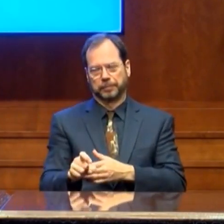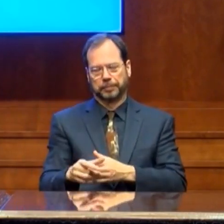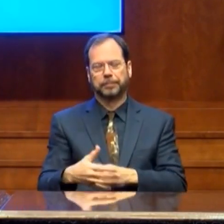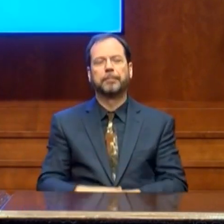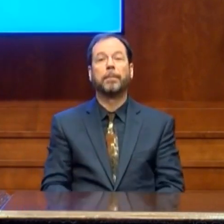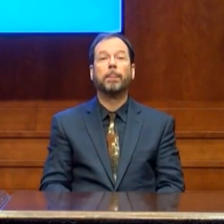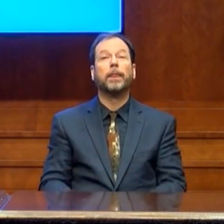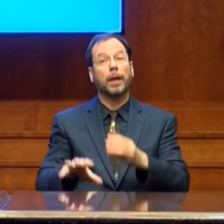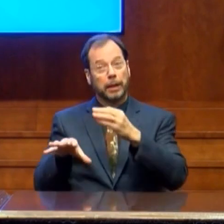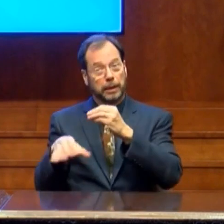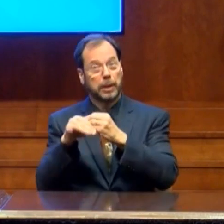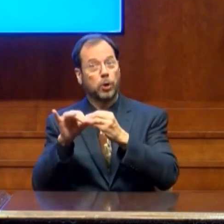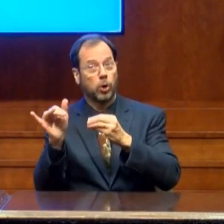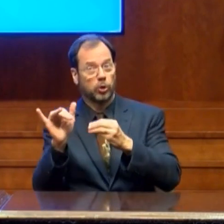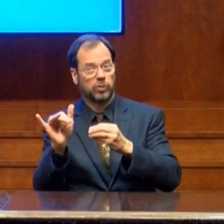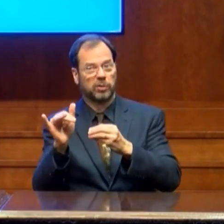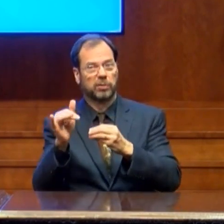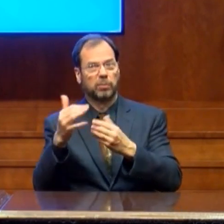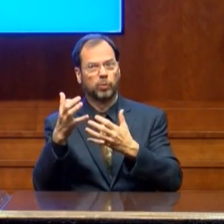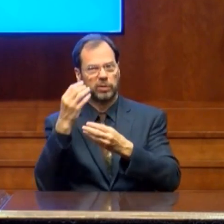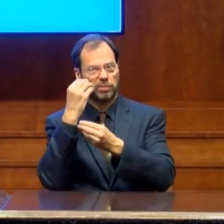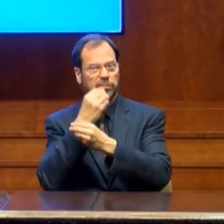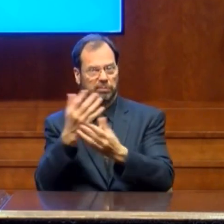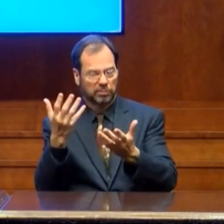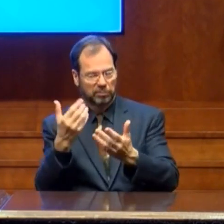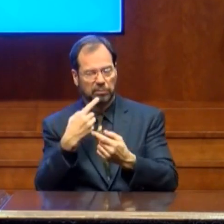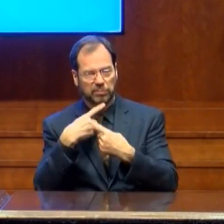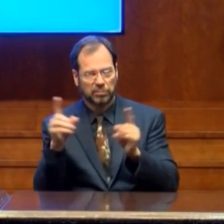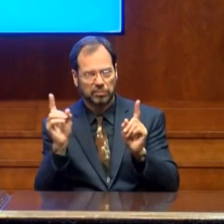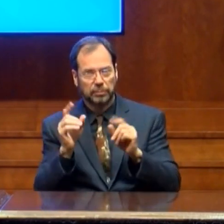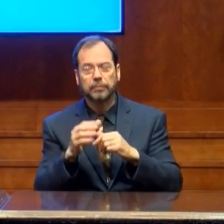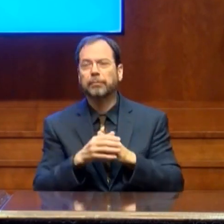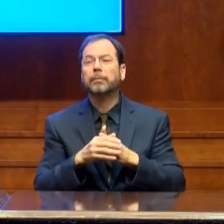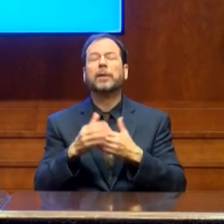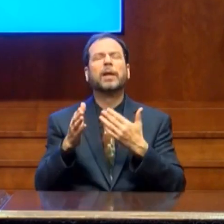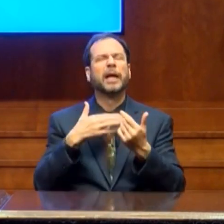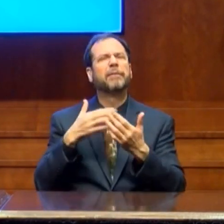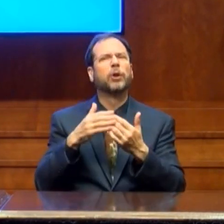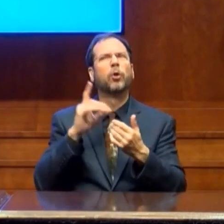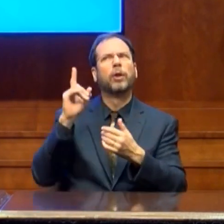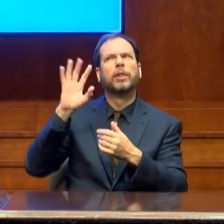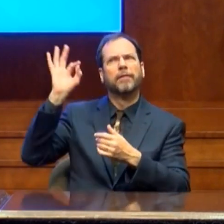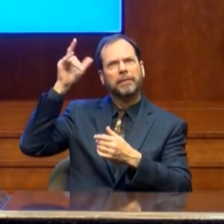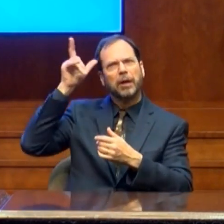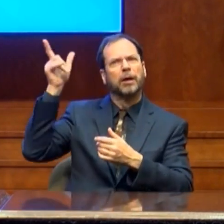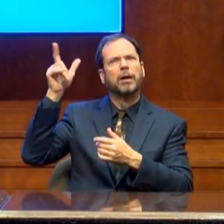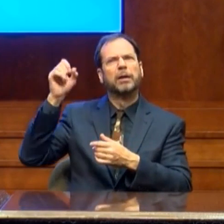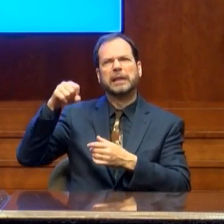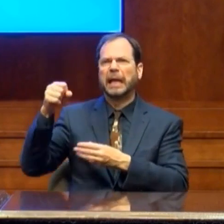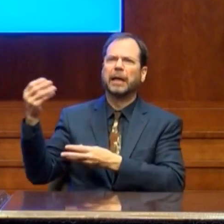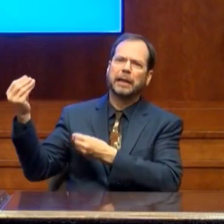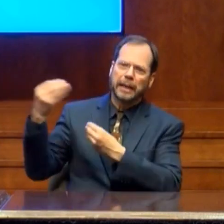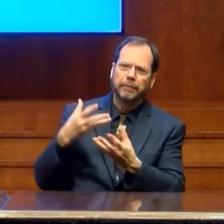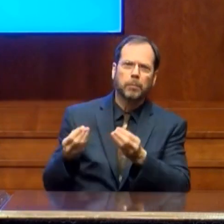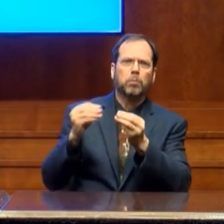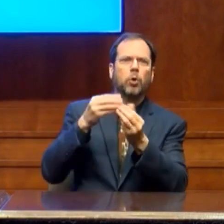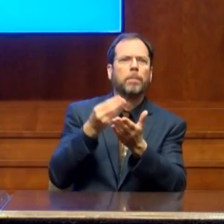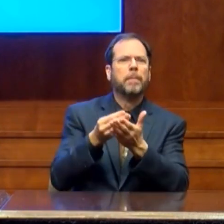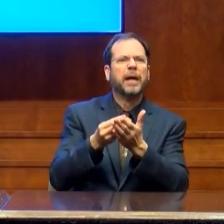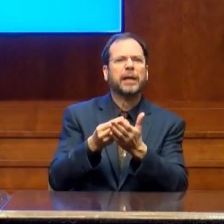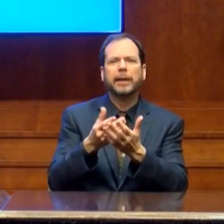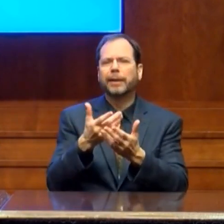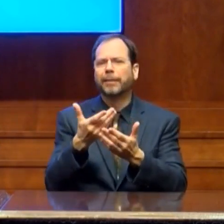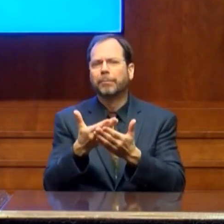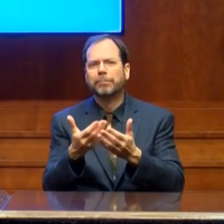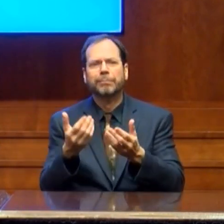Texas. Additionally, however, I want to point out that even though the federal government is providing more resources